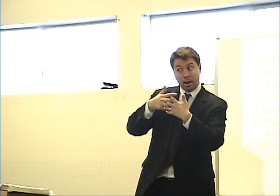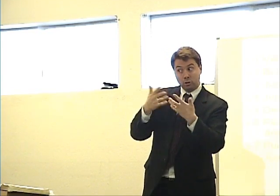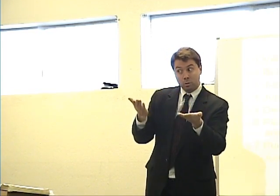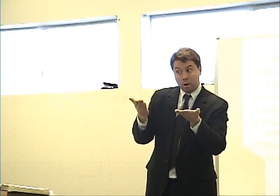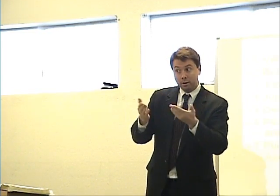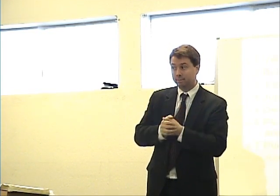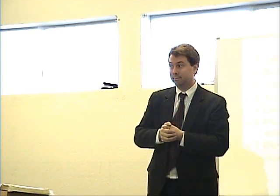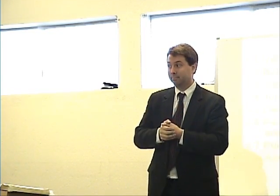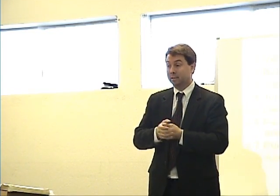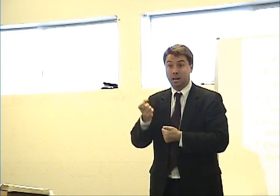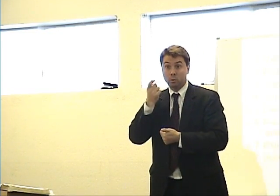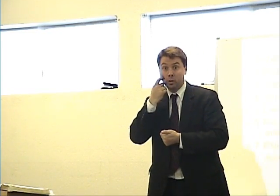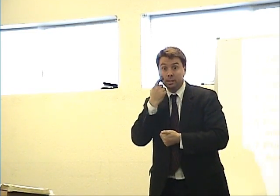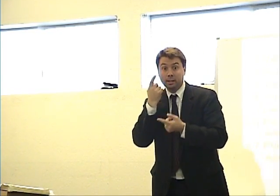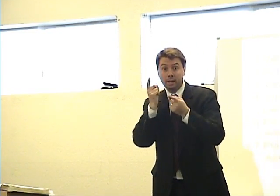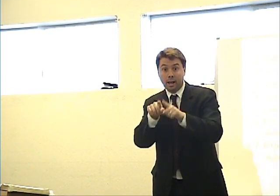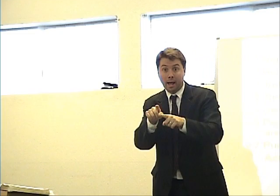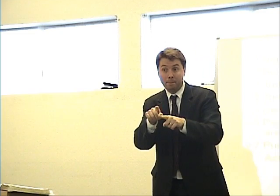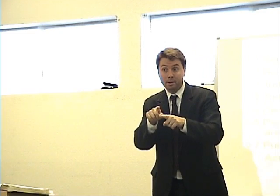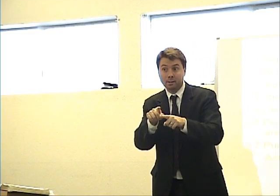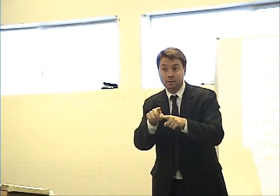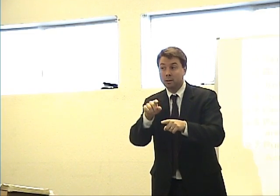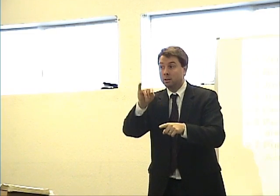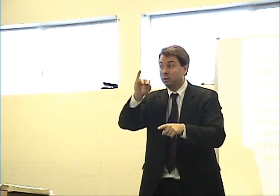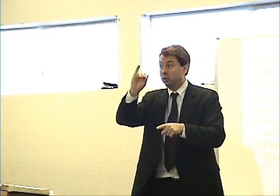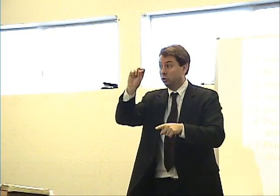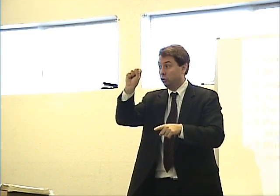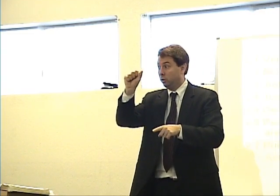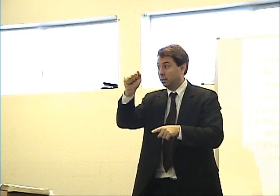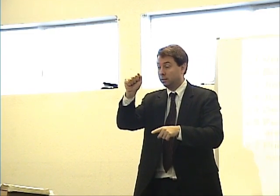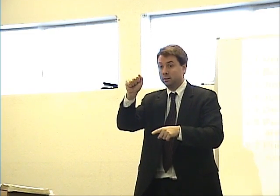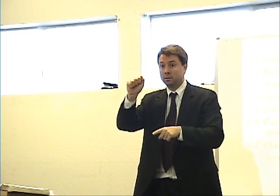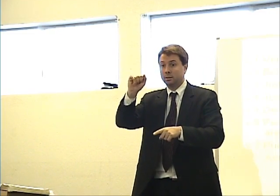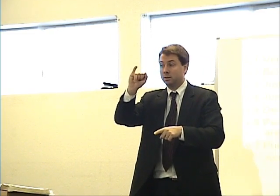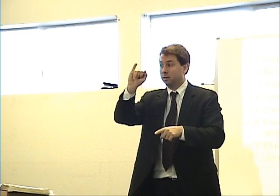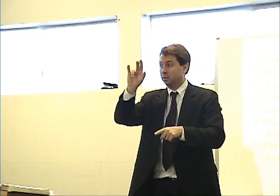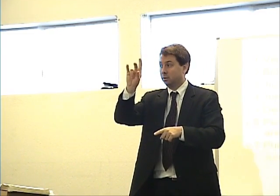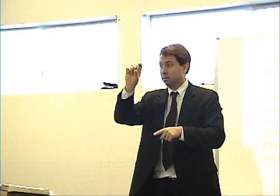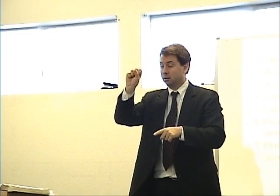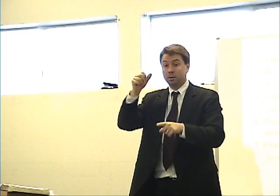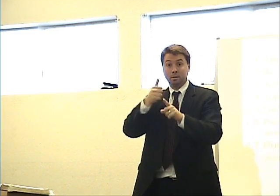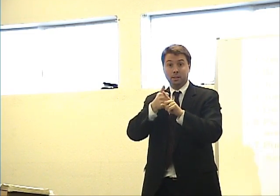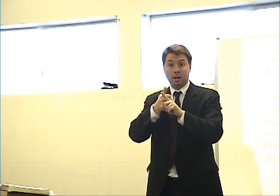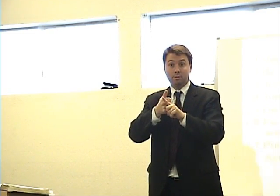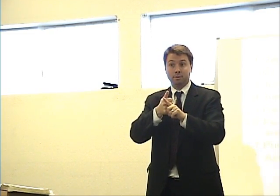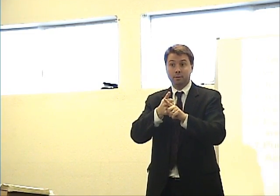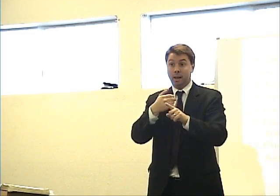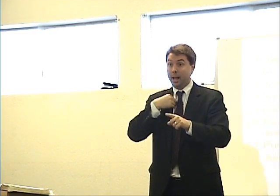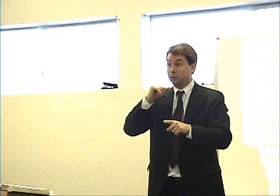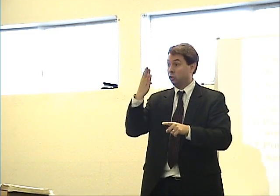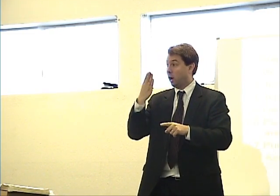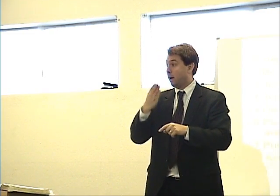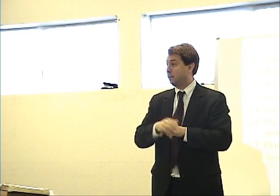Matching one. Recently it happens. Judas himself has a job.